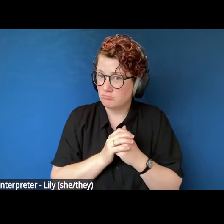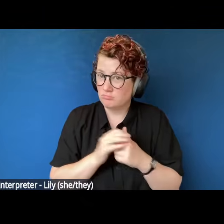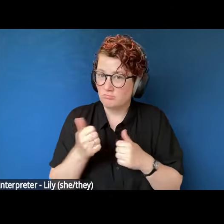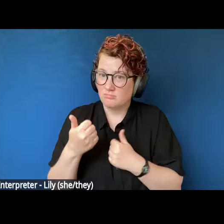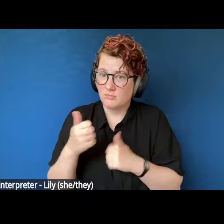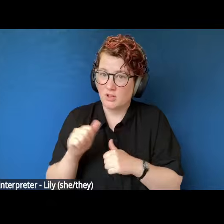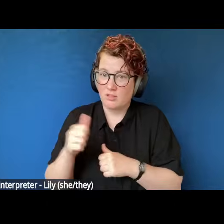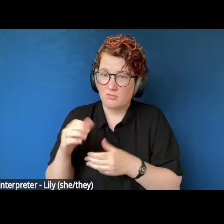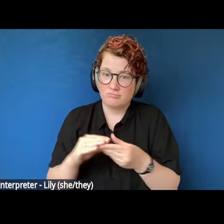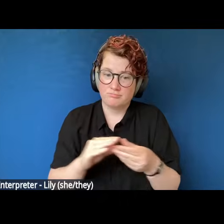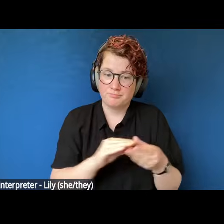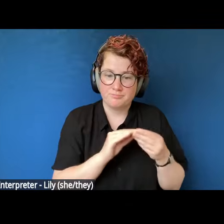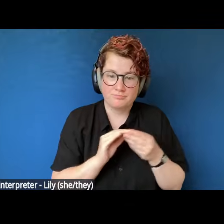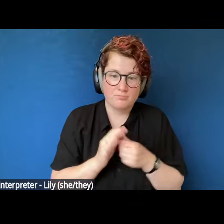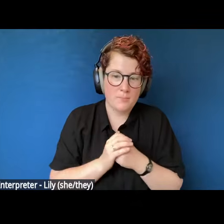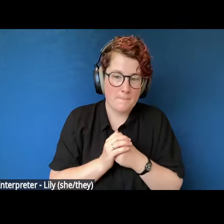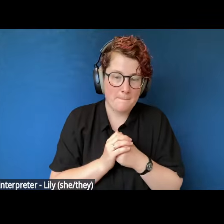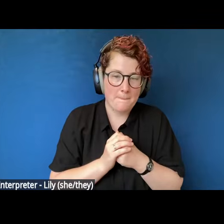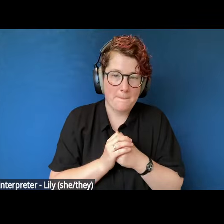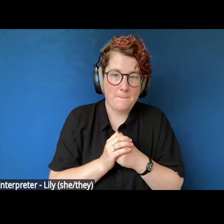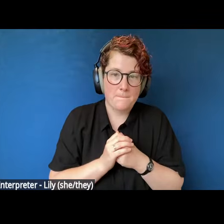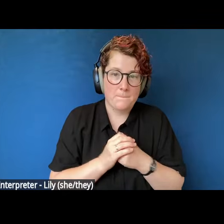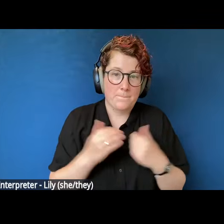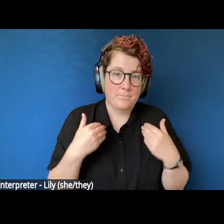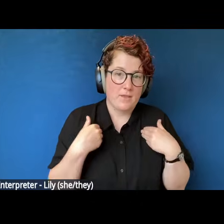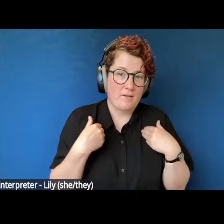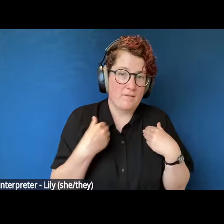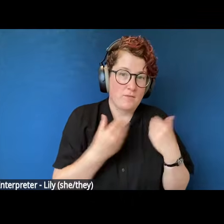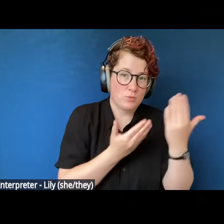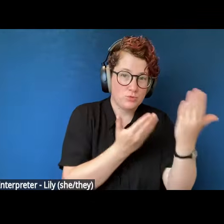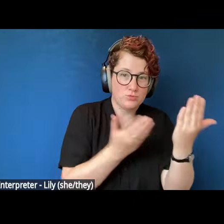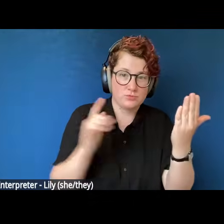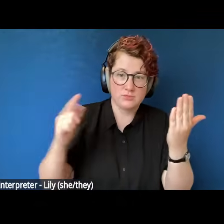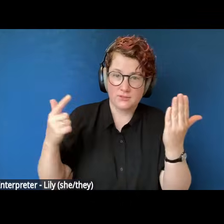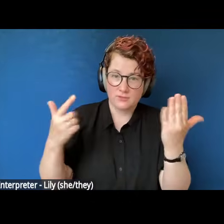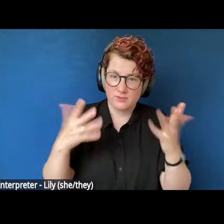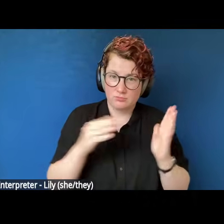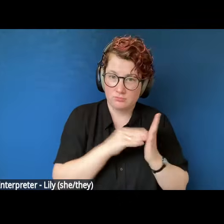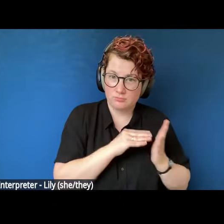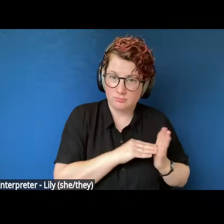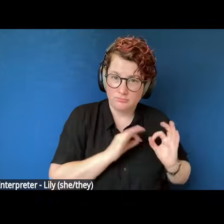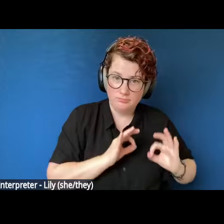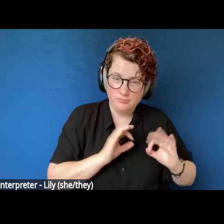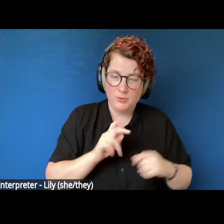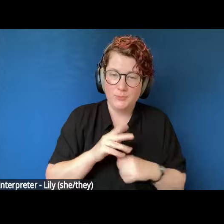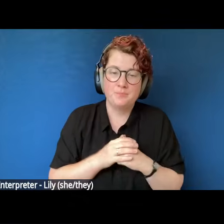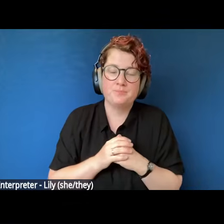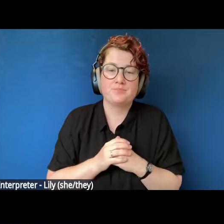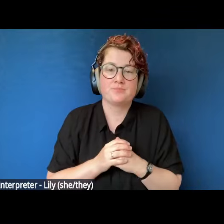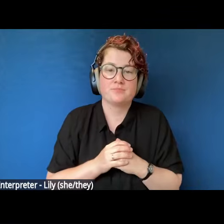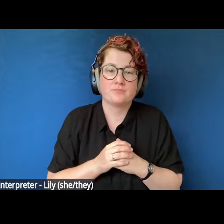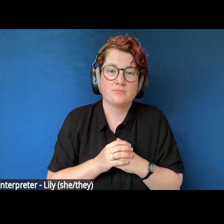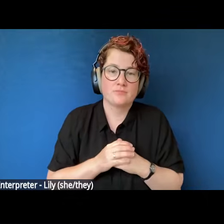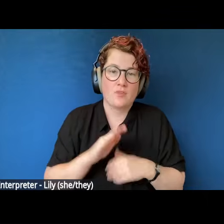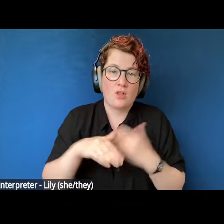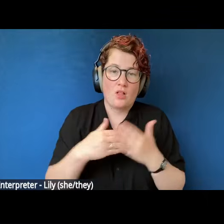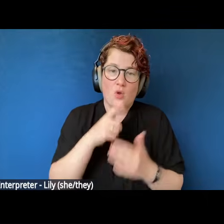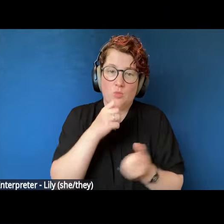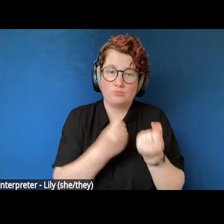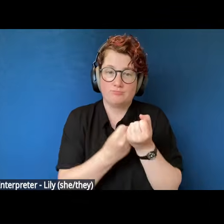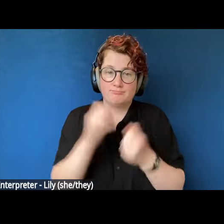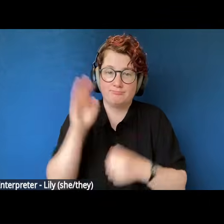Great. We have a mover and a seconder, secretary treasurer, and that's recorded. Yeah, lovely. Okay, I'm gonna call the question, trustees. All those in favor with show of